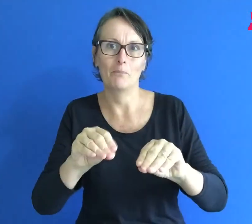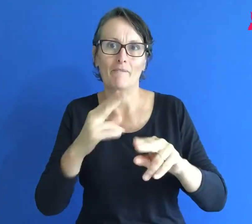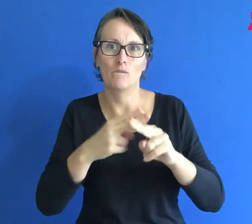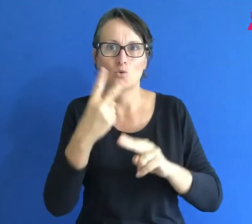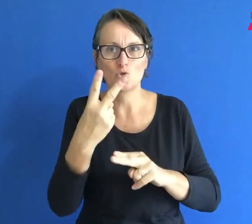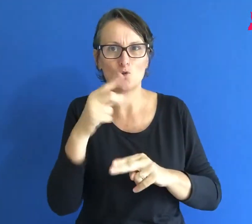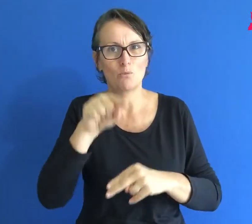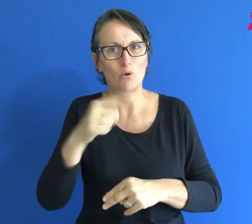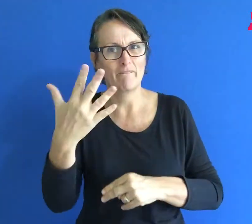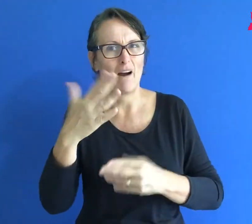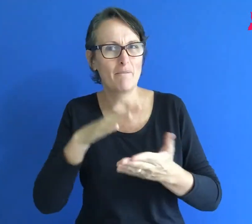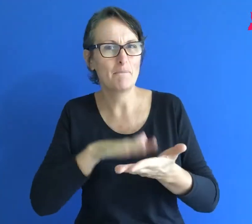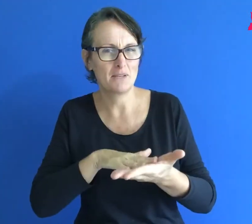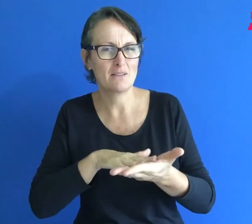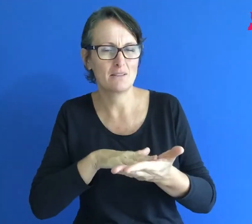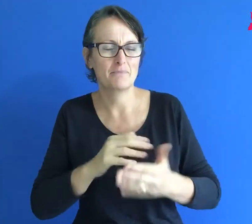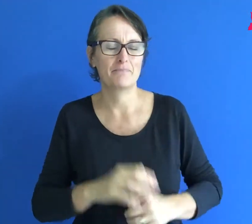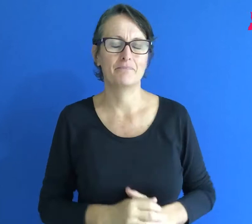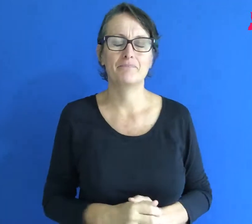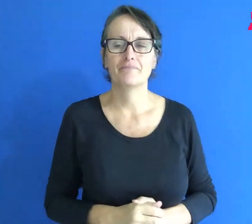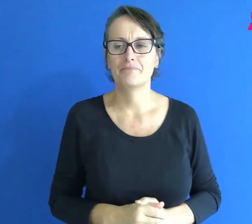means, just skip the next 2.5 minutes.